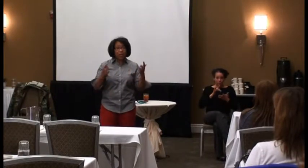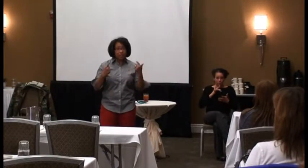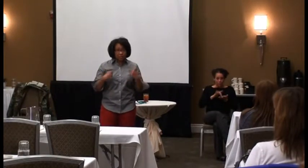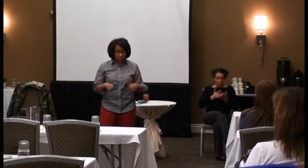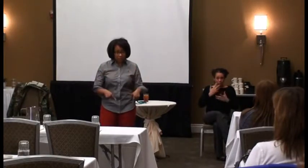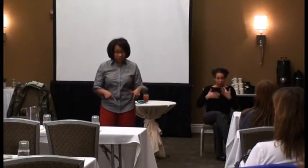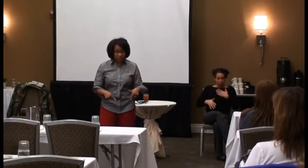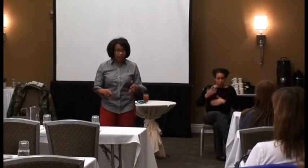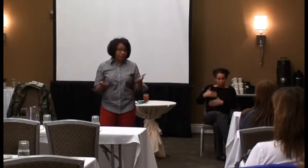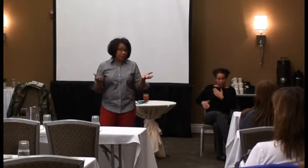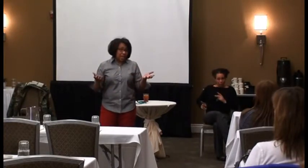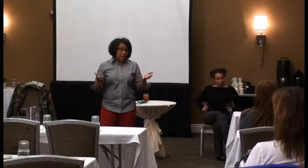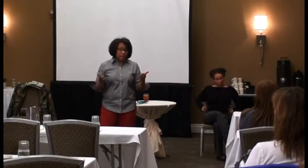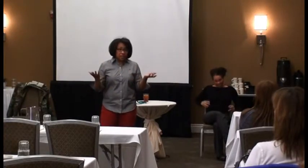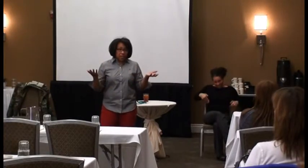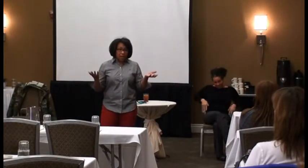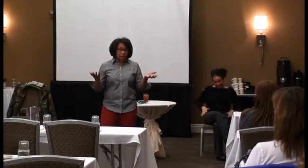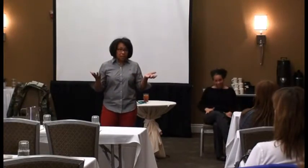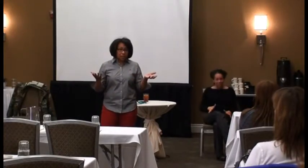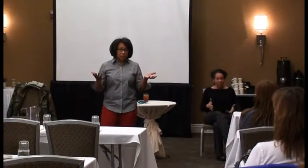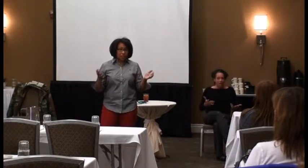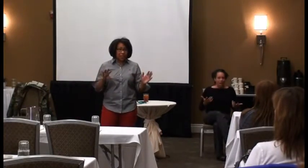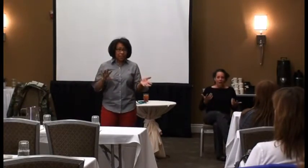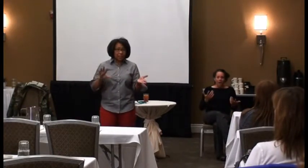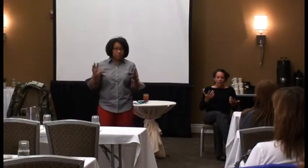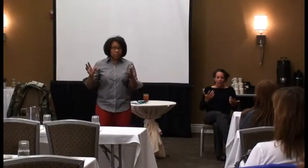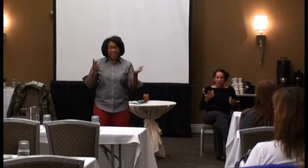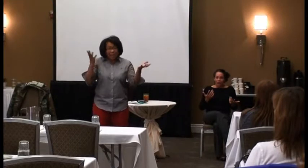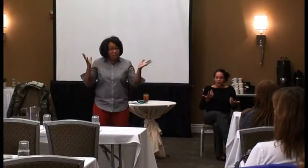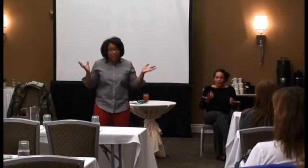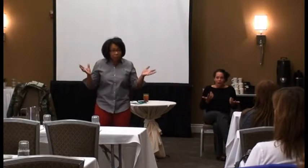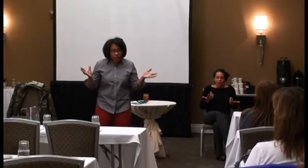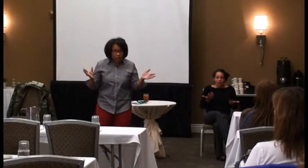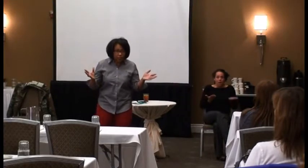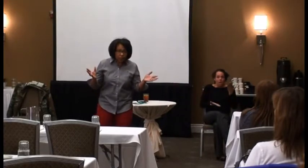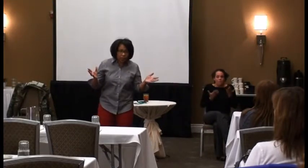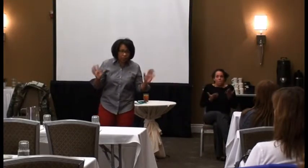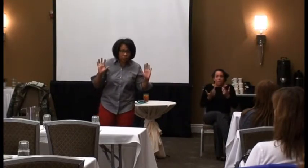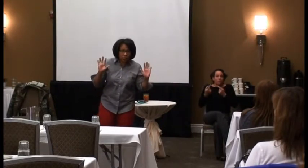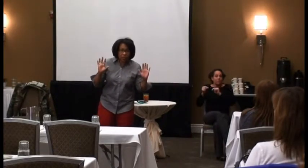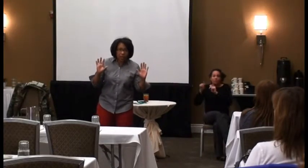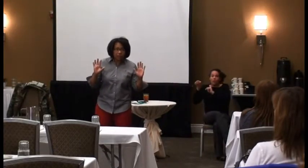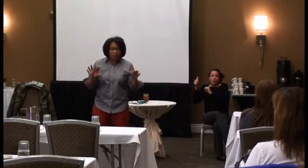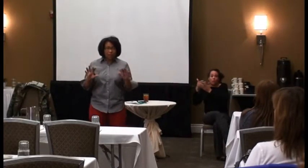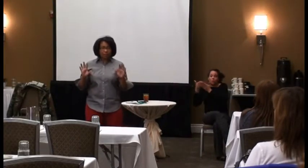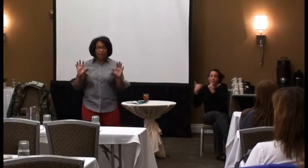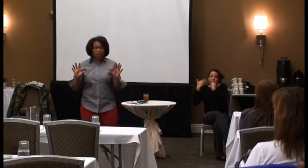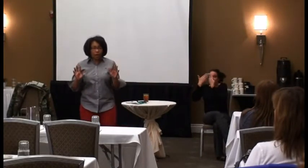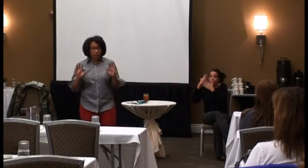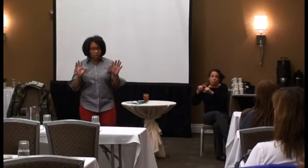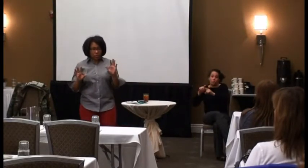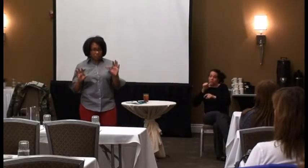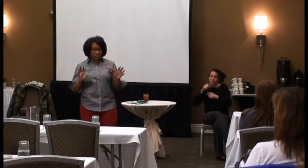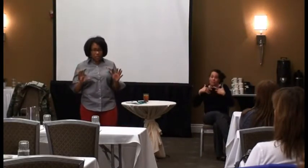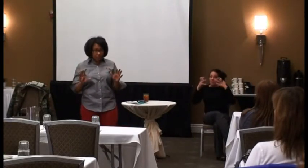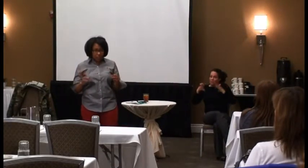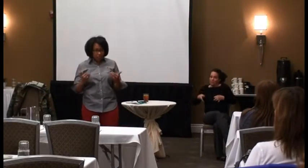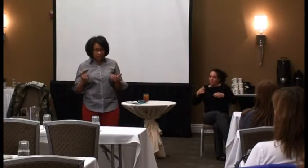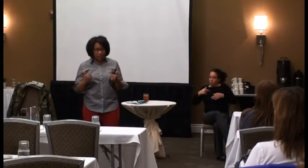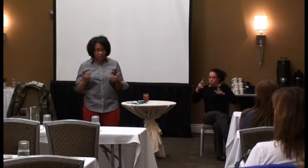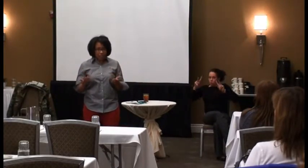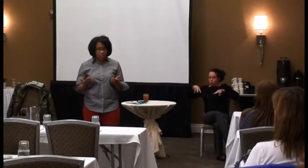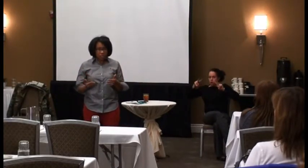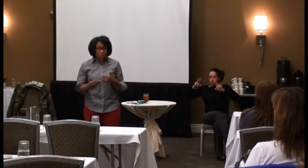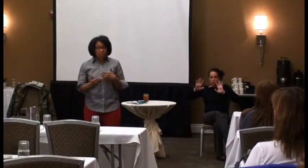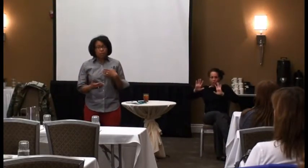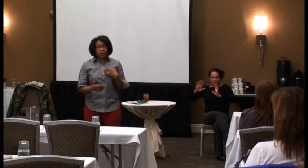kidneys constantly. I have some concern. I think there's some, and they may have tried other things. So it's not my call in terms of judgment with